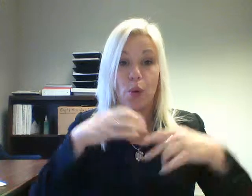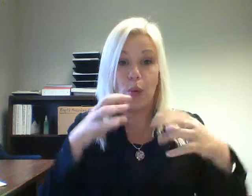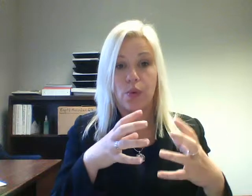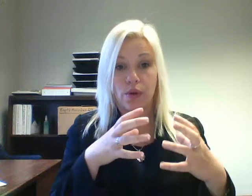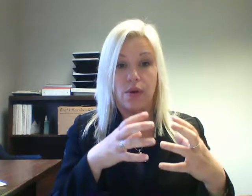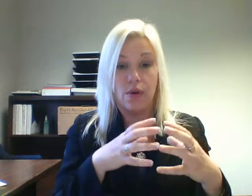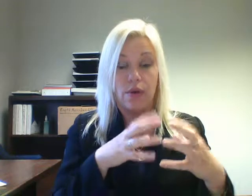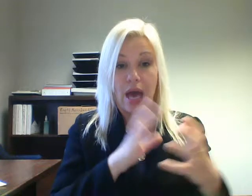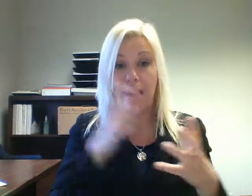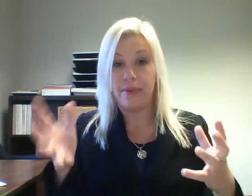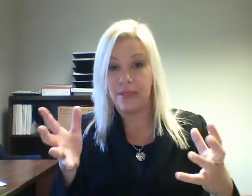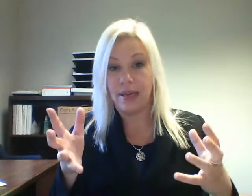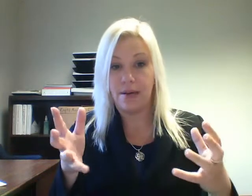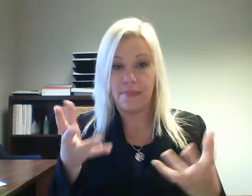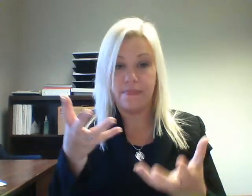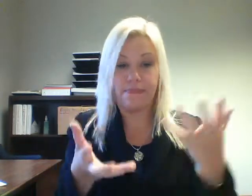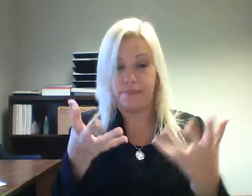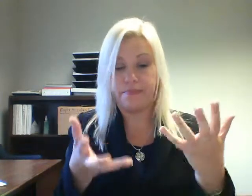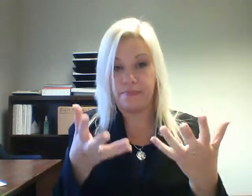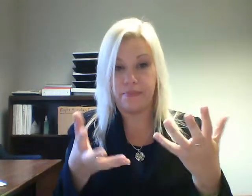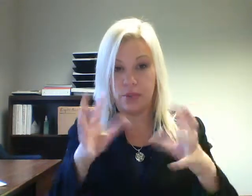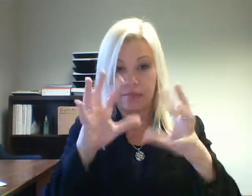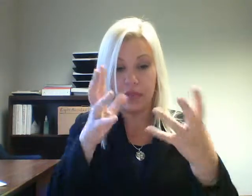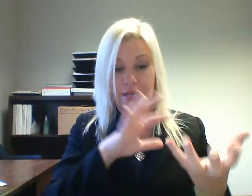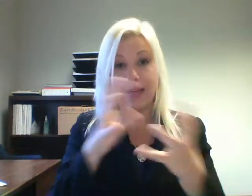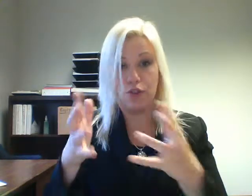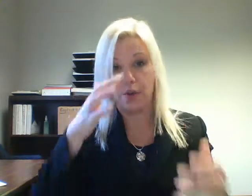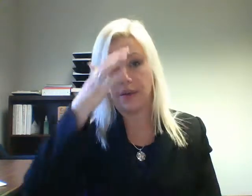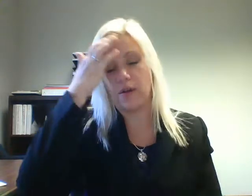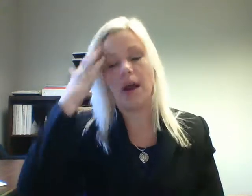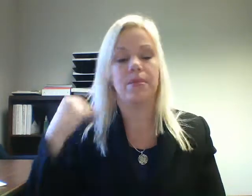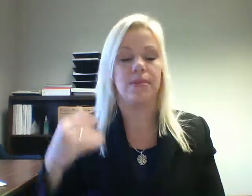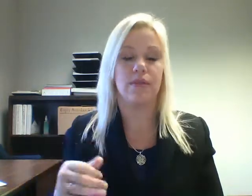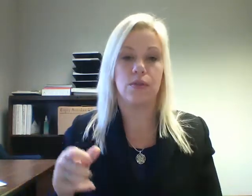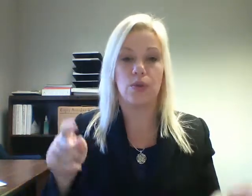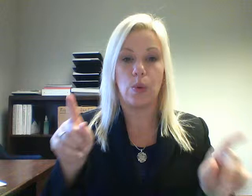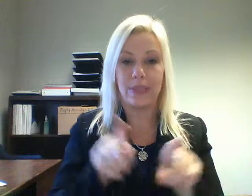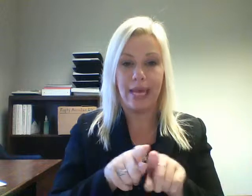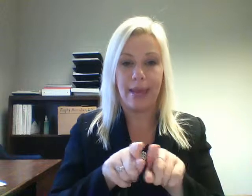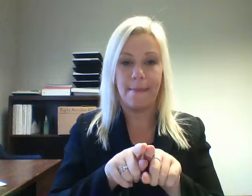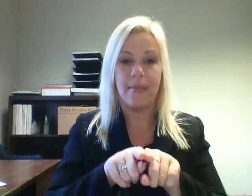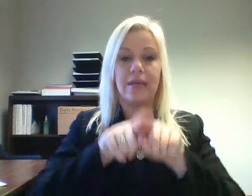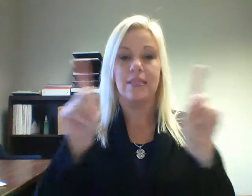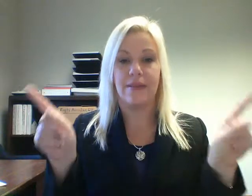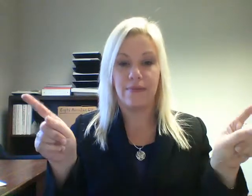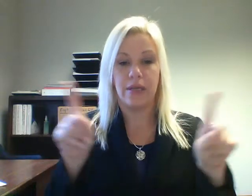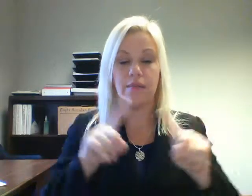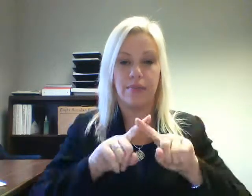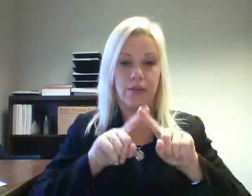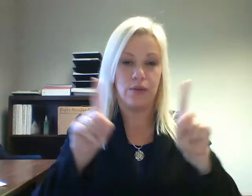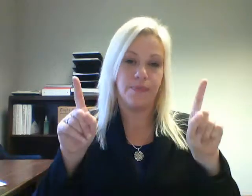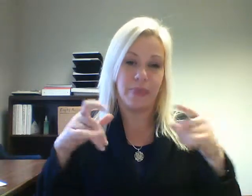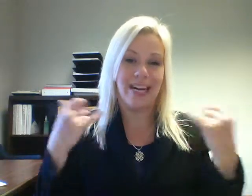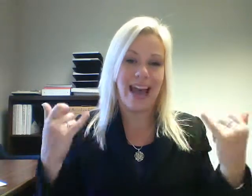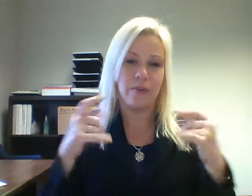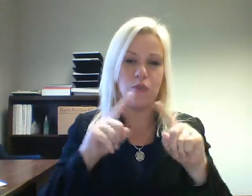show the opposite. The signs show that they're opposites. So same, different, but now it's more